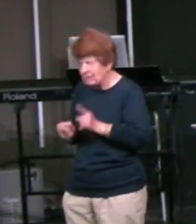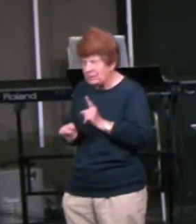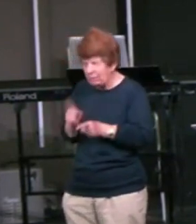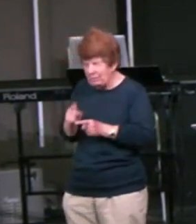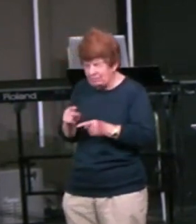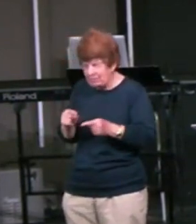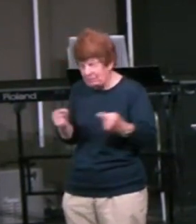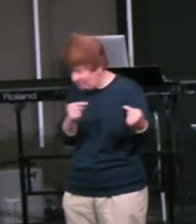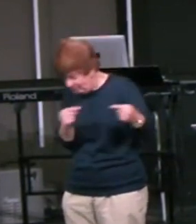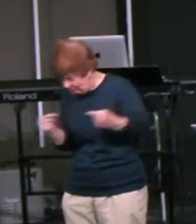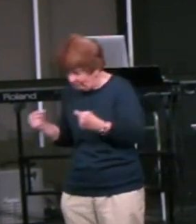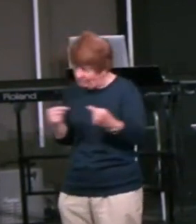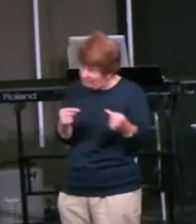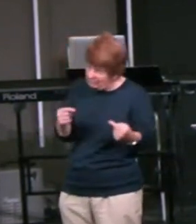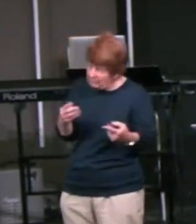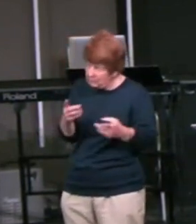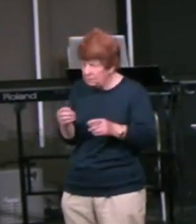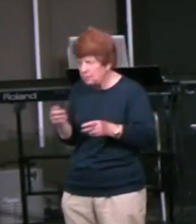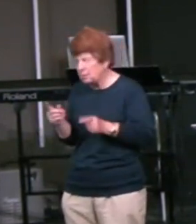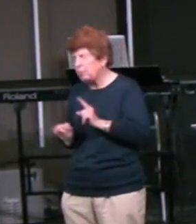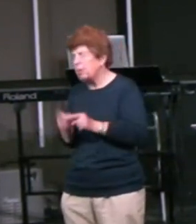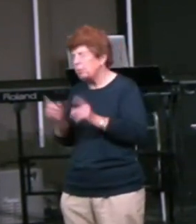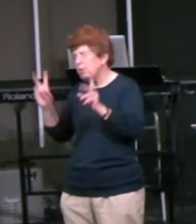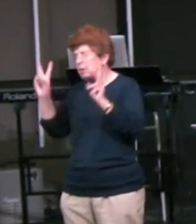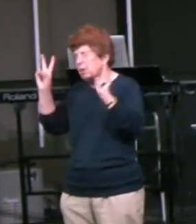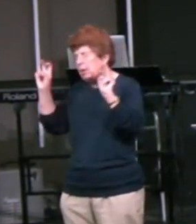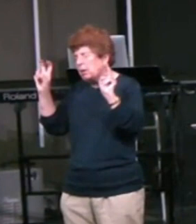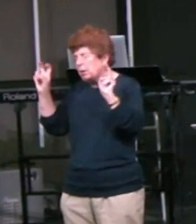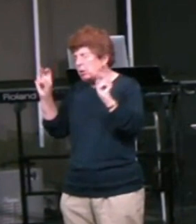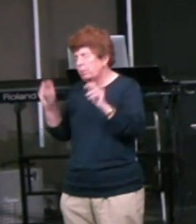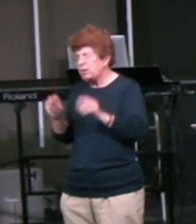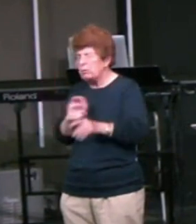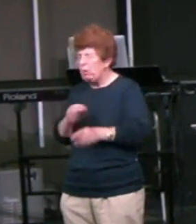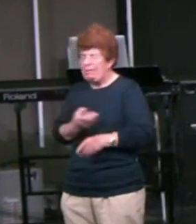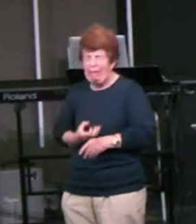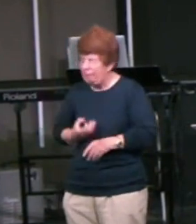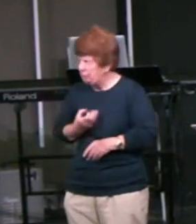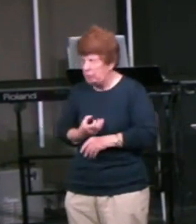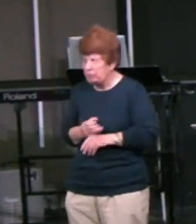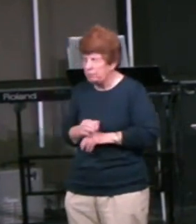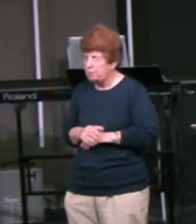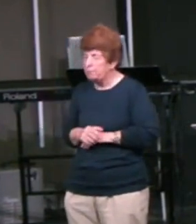Sometimes a topic that is not a comfortable one for us.